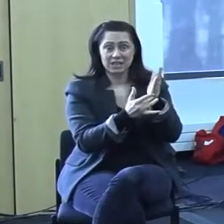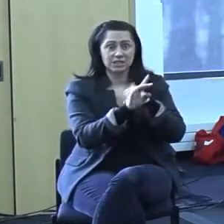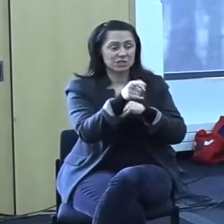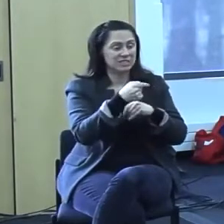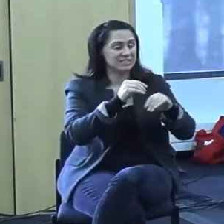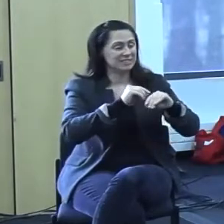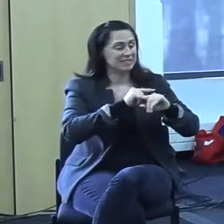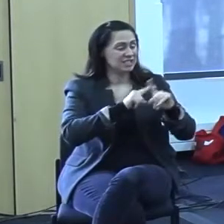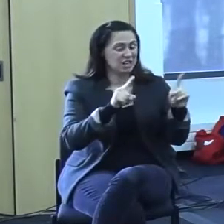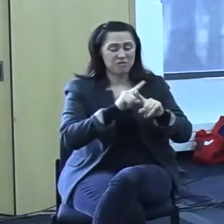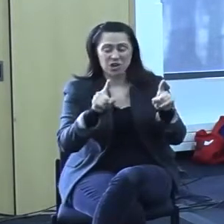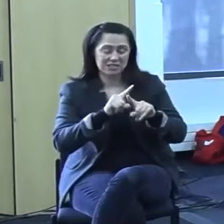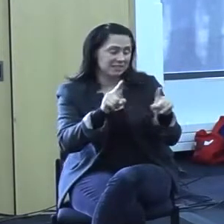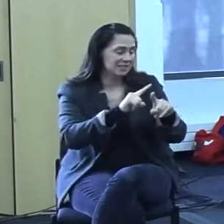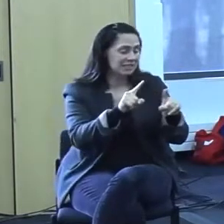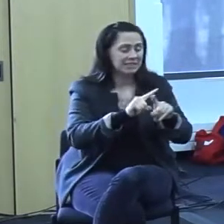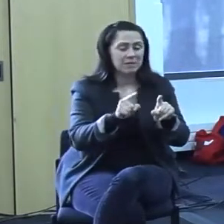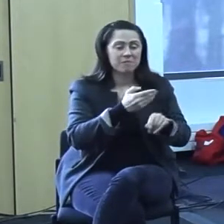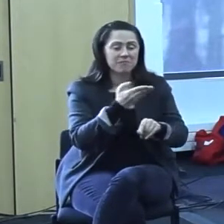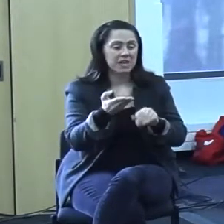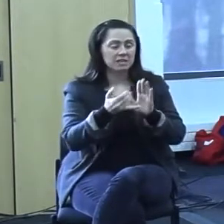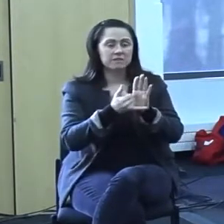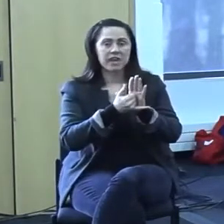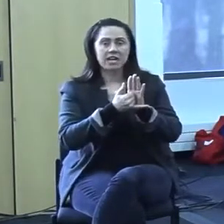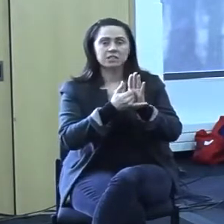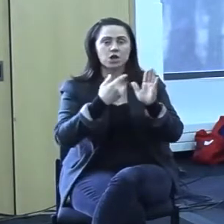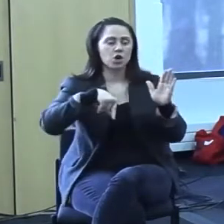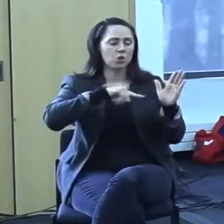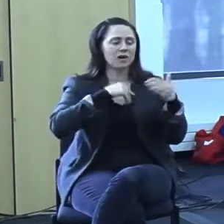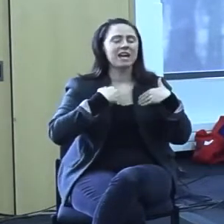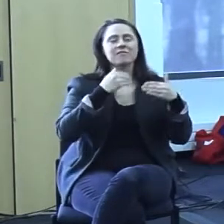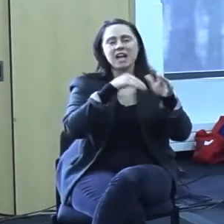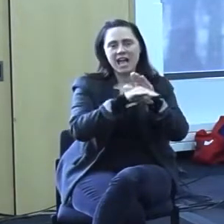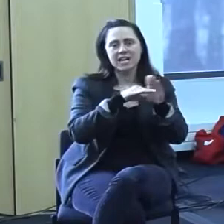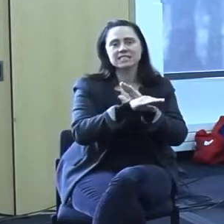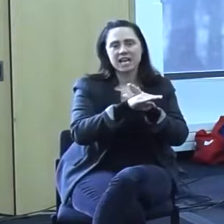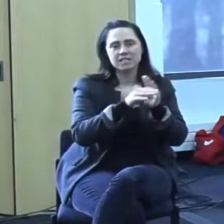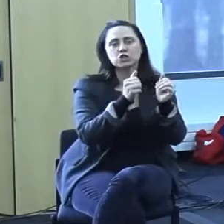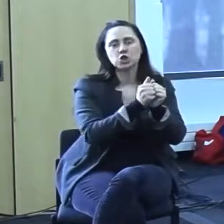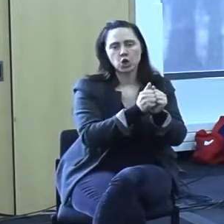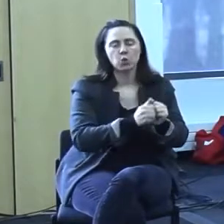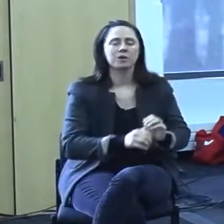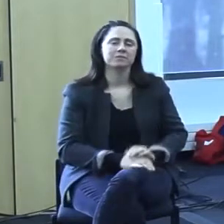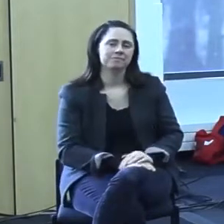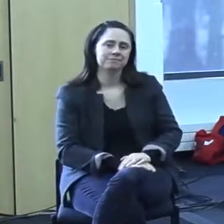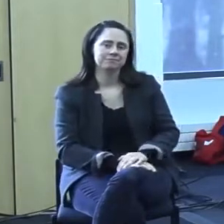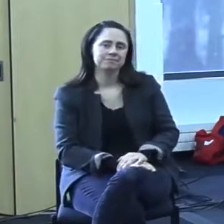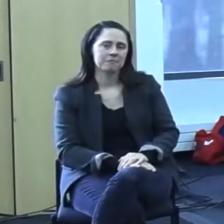just different things that we have access to.